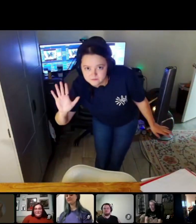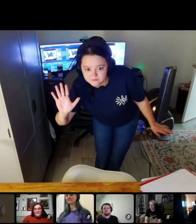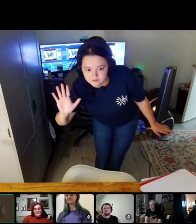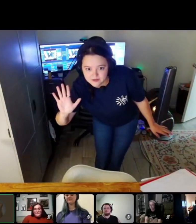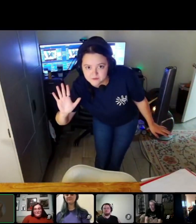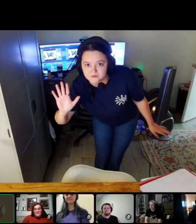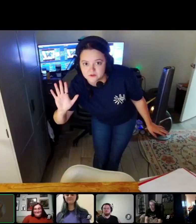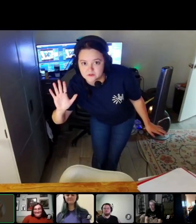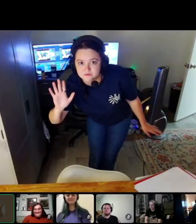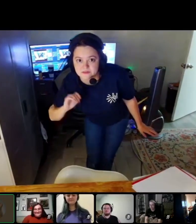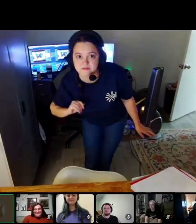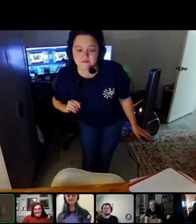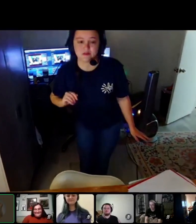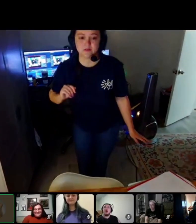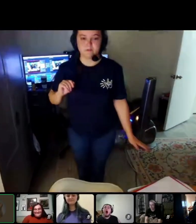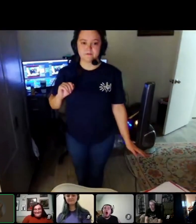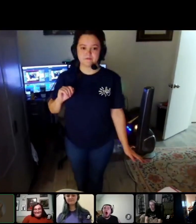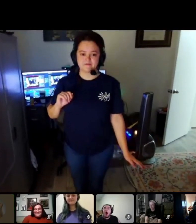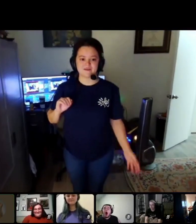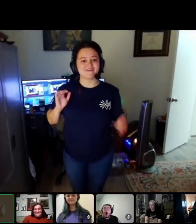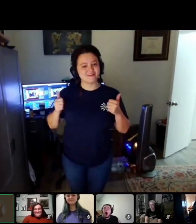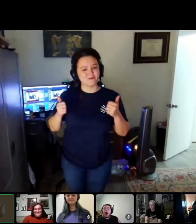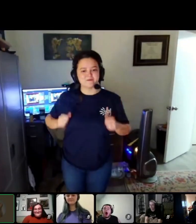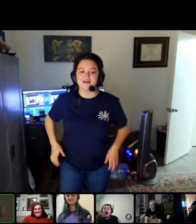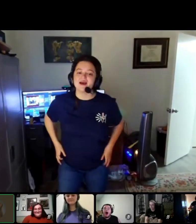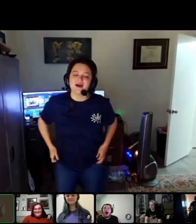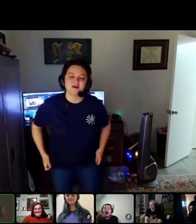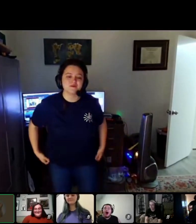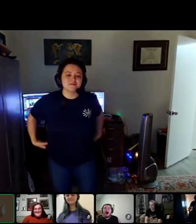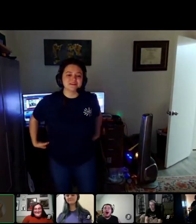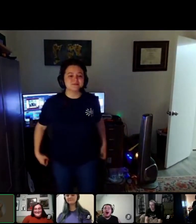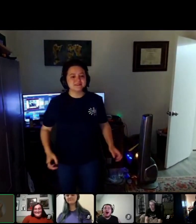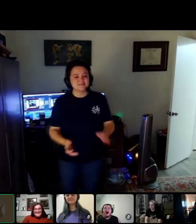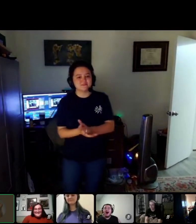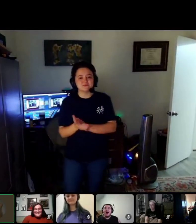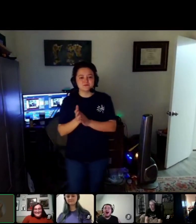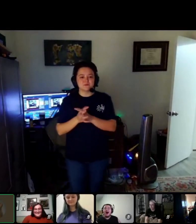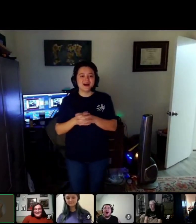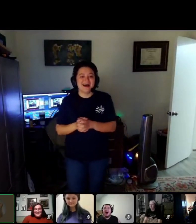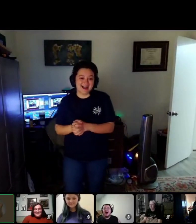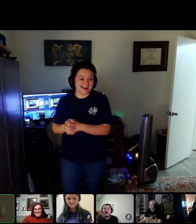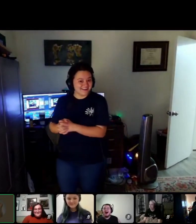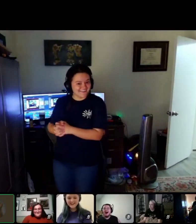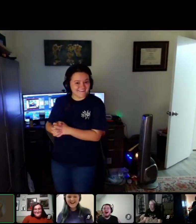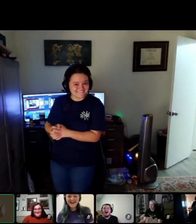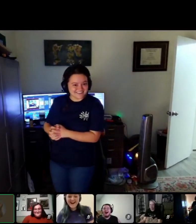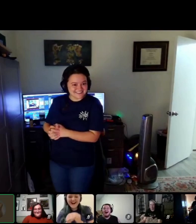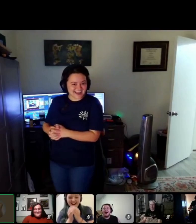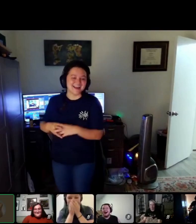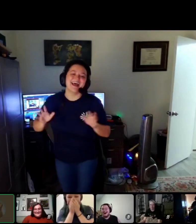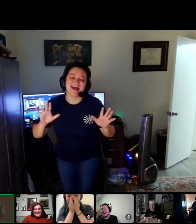my camera follows me. You gonna follow me? Okay, cool. Whenever I explain the difference between, I know, how cool is that?